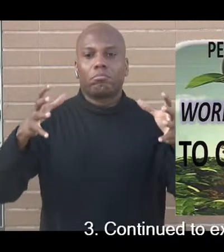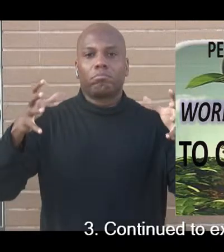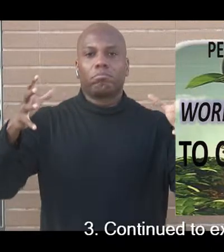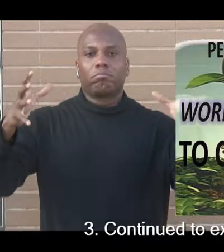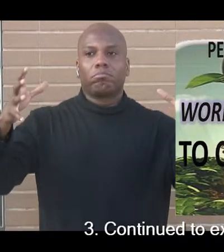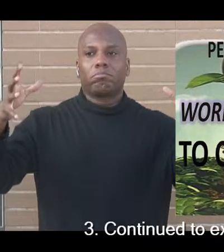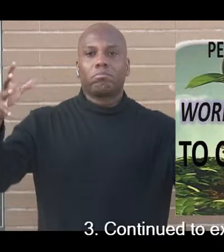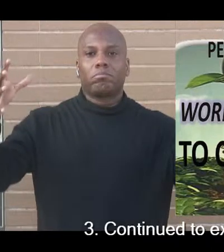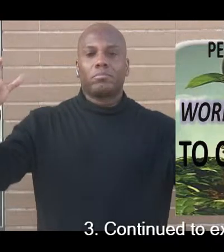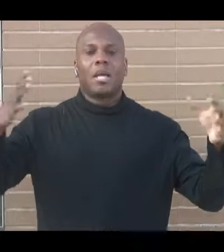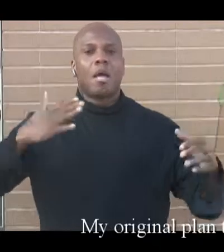to expand.